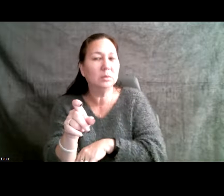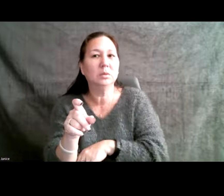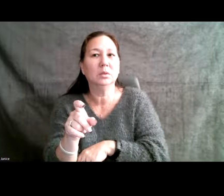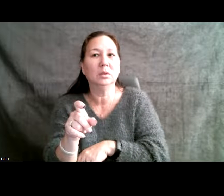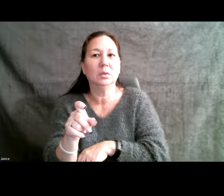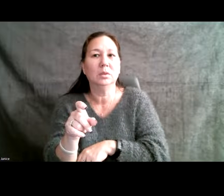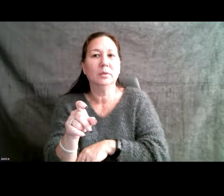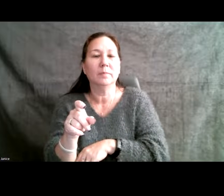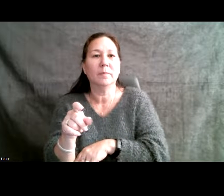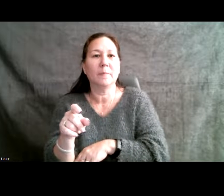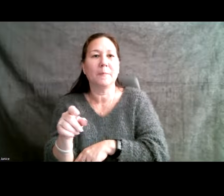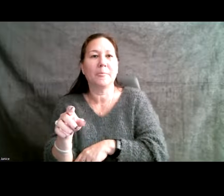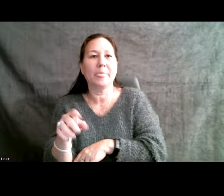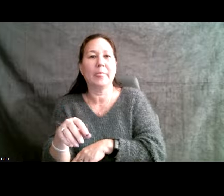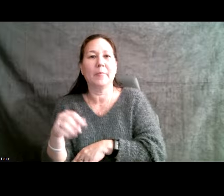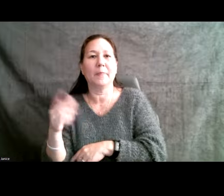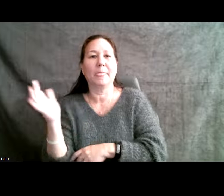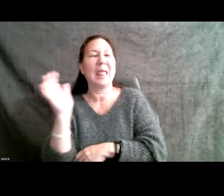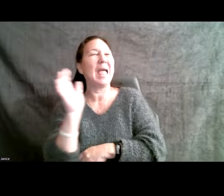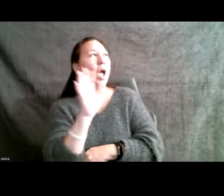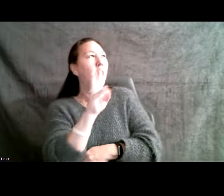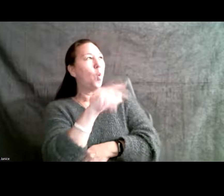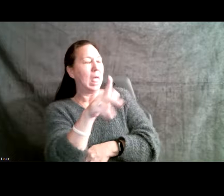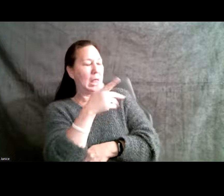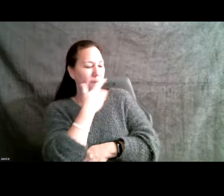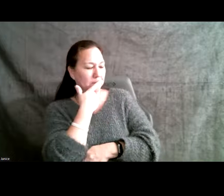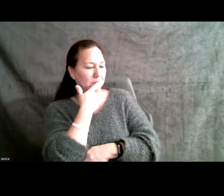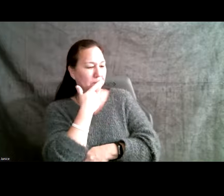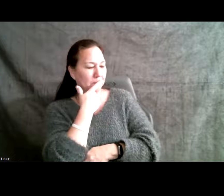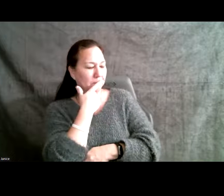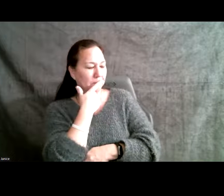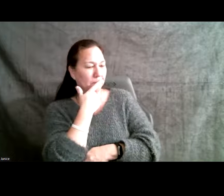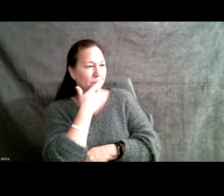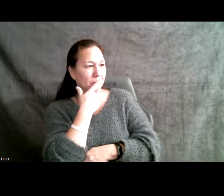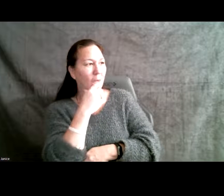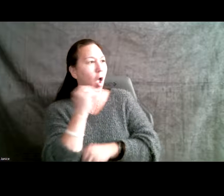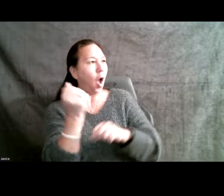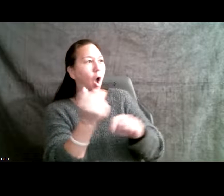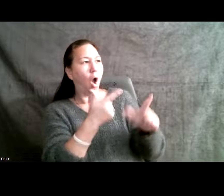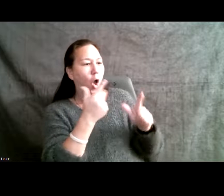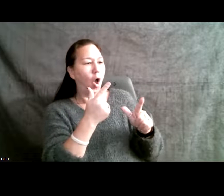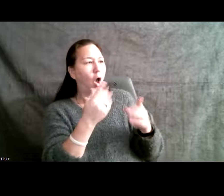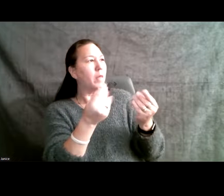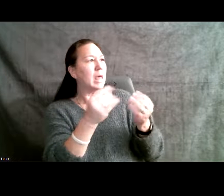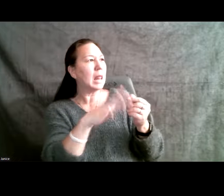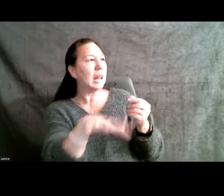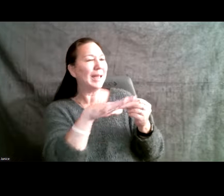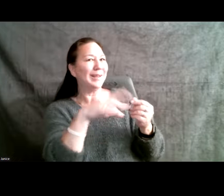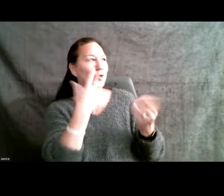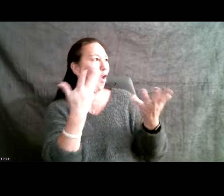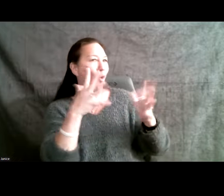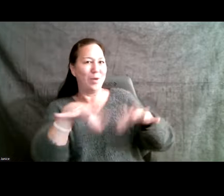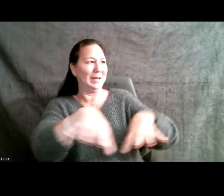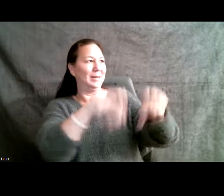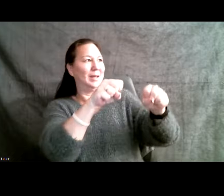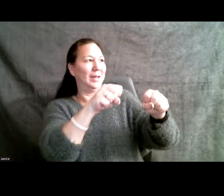it's being not, it's always been under, I mean, all the lands have been already, taken. It's really not the